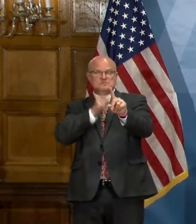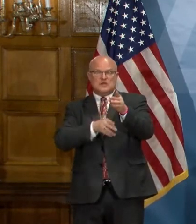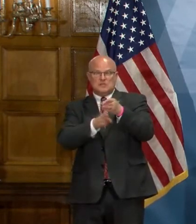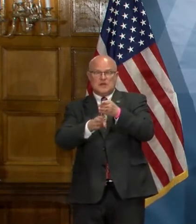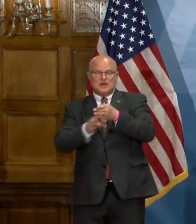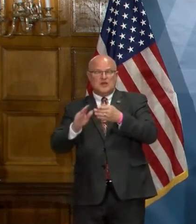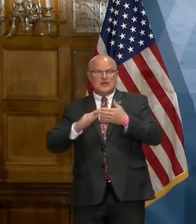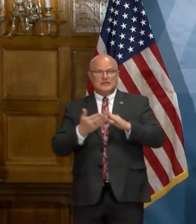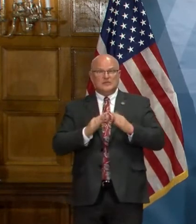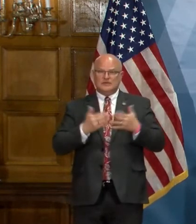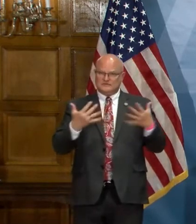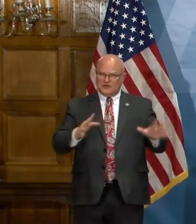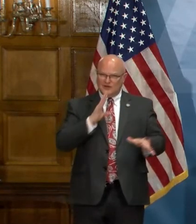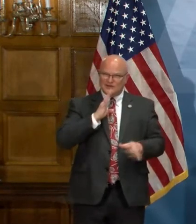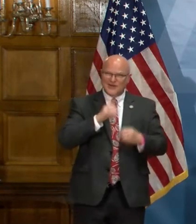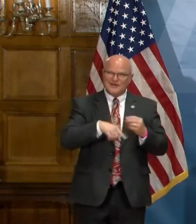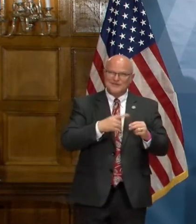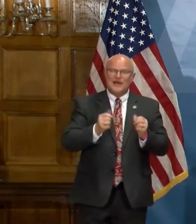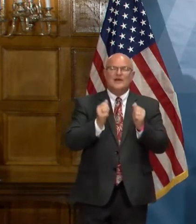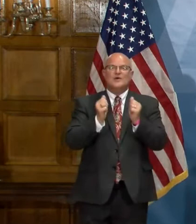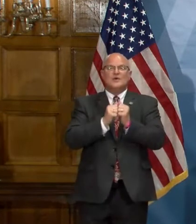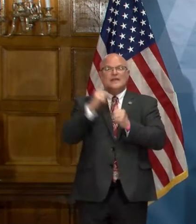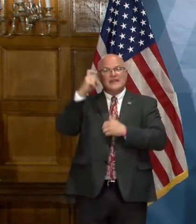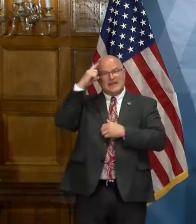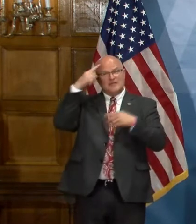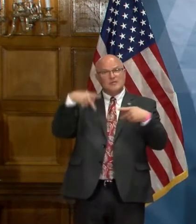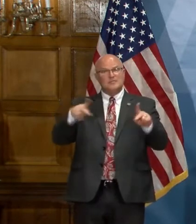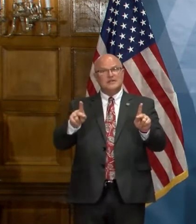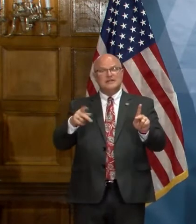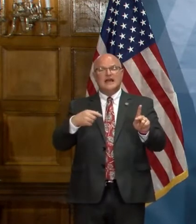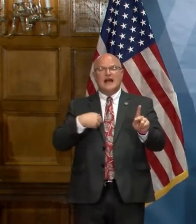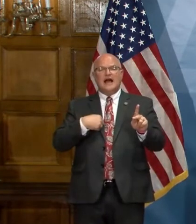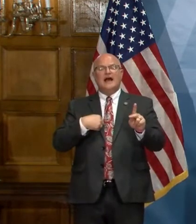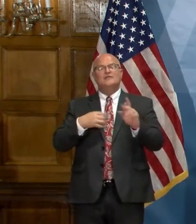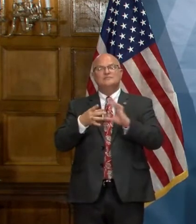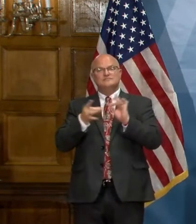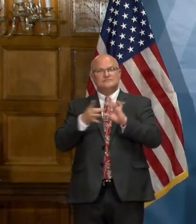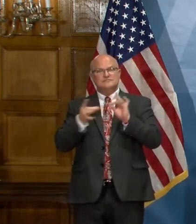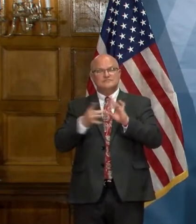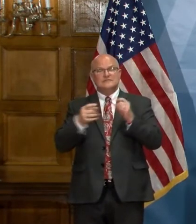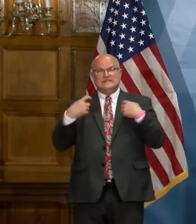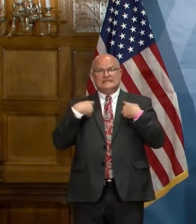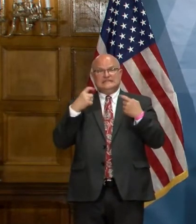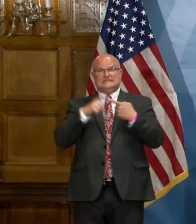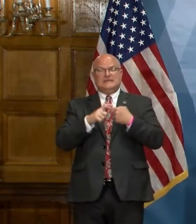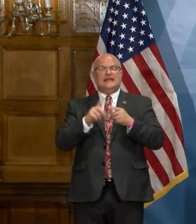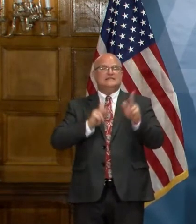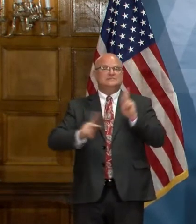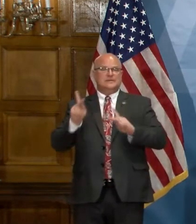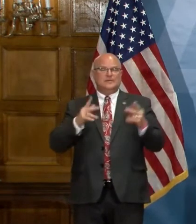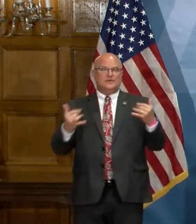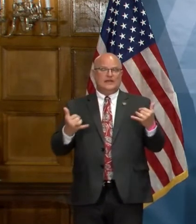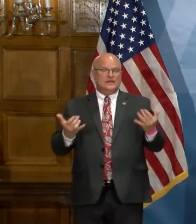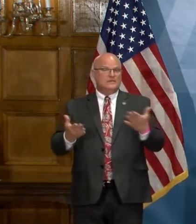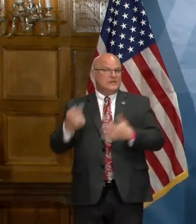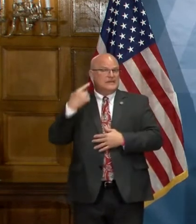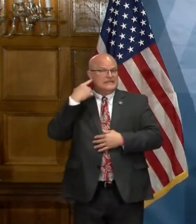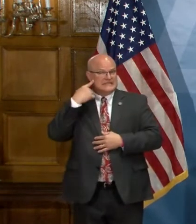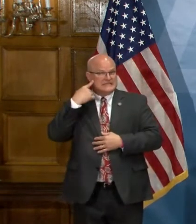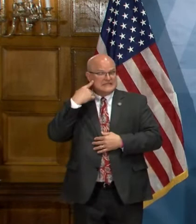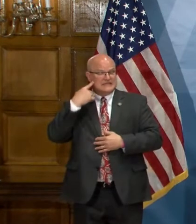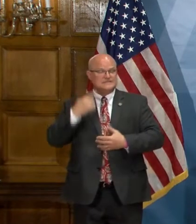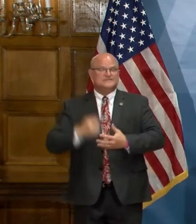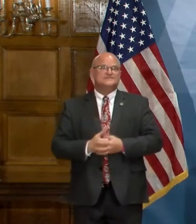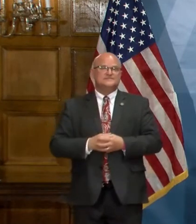has been spoken to already. With the Governor's permission, I will direct a few words to the Spanish-speaking population that might be listening.